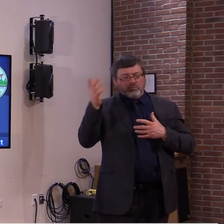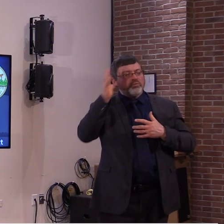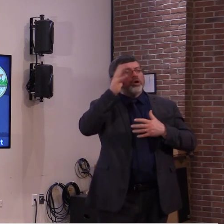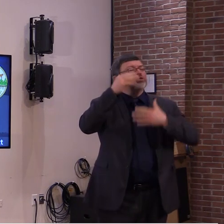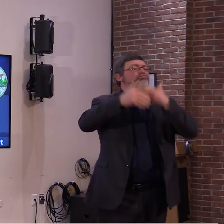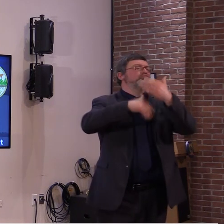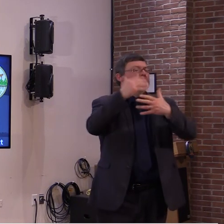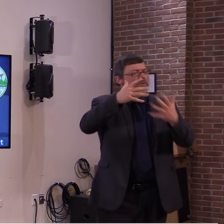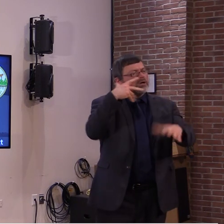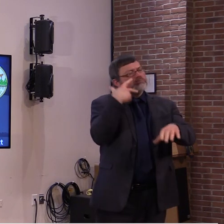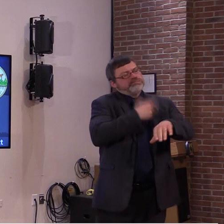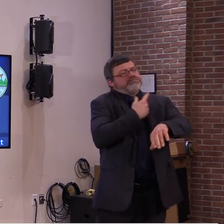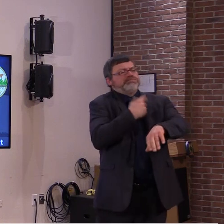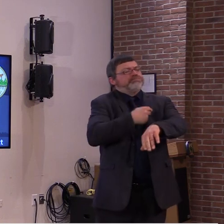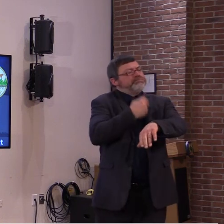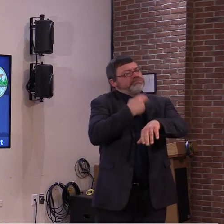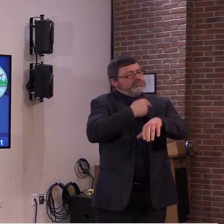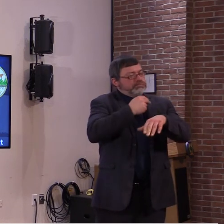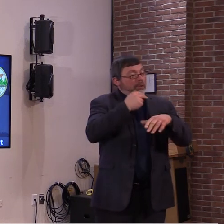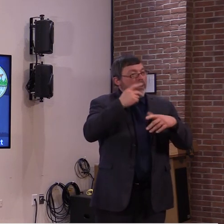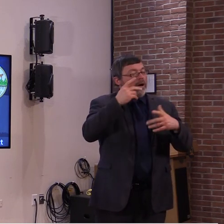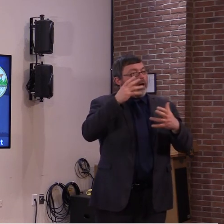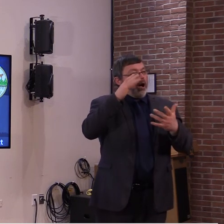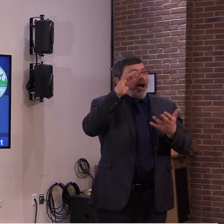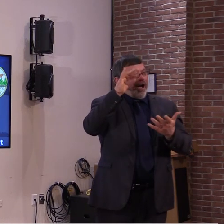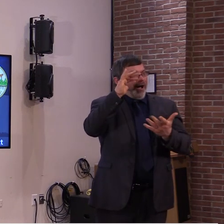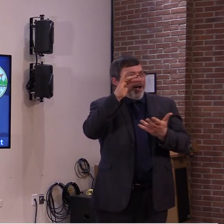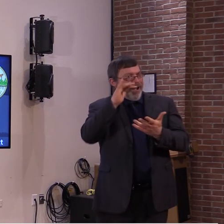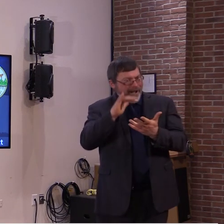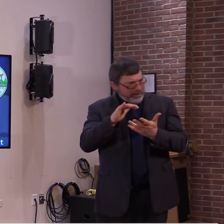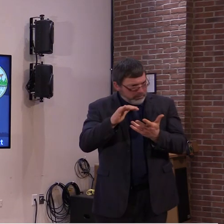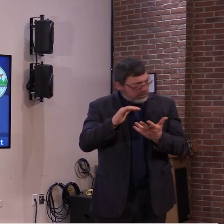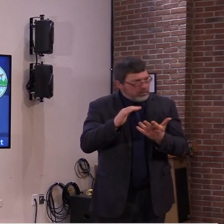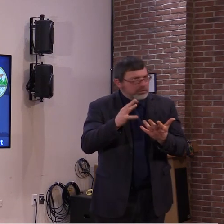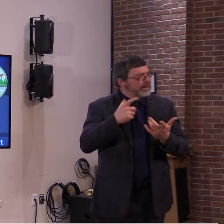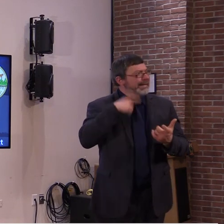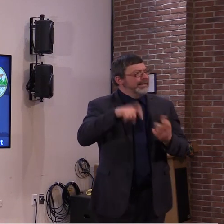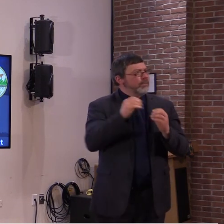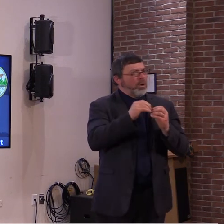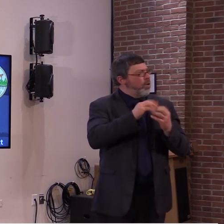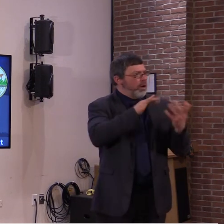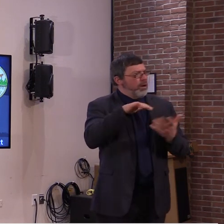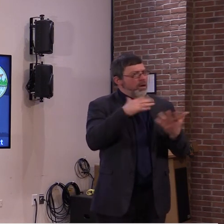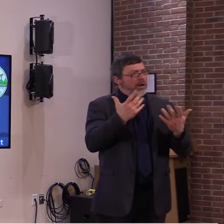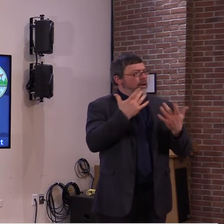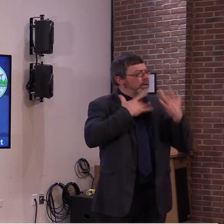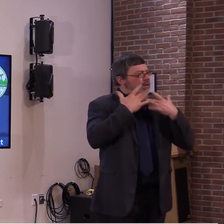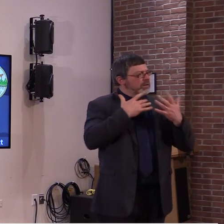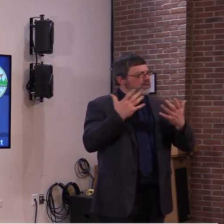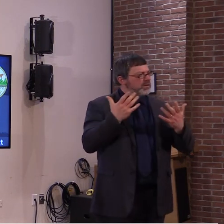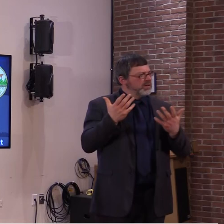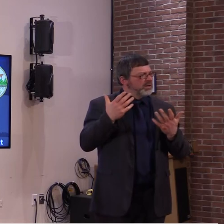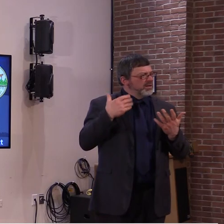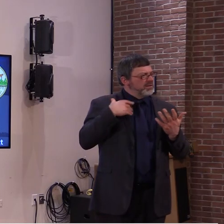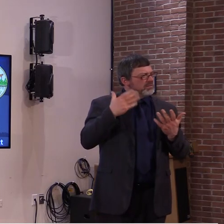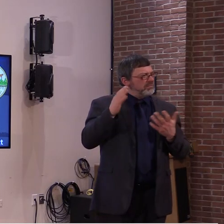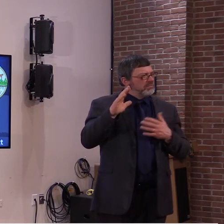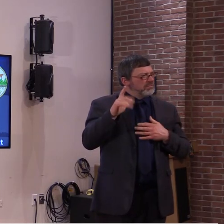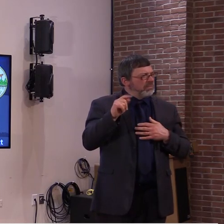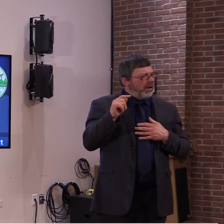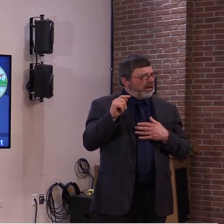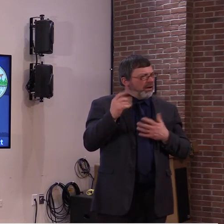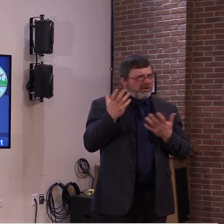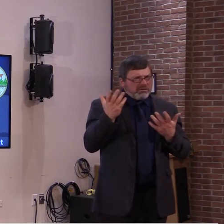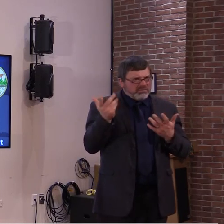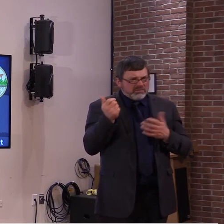only 17,000 have been administered? Well, there's a bit of a lag in terms of when we receive them. So when we report on one day,